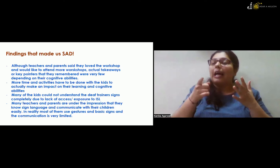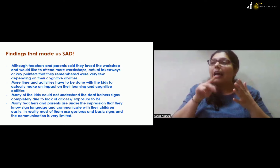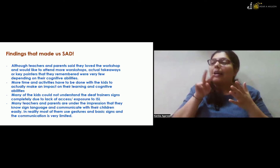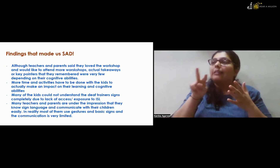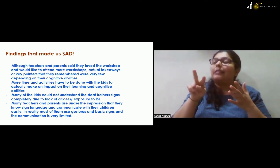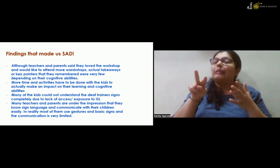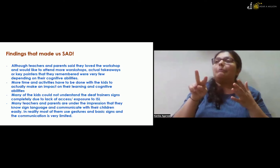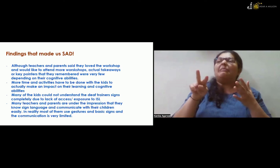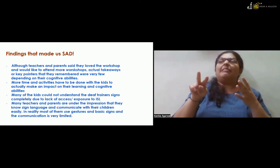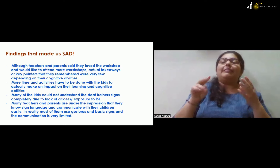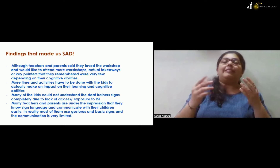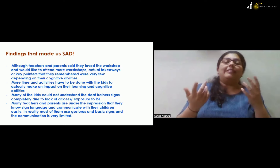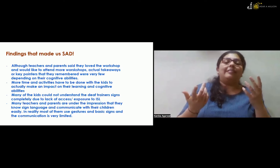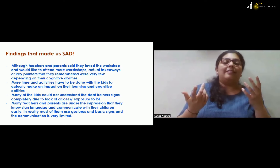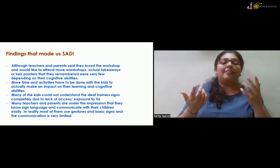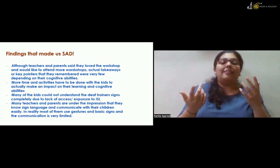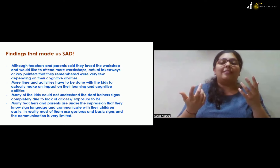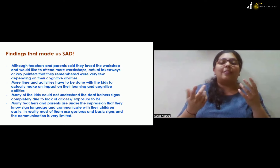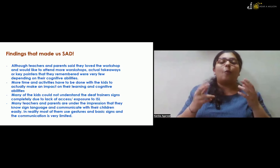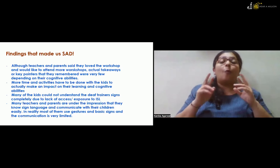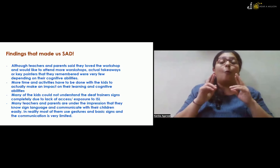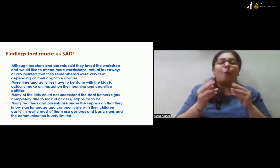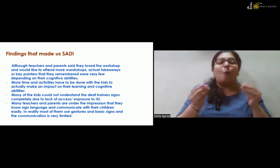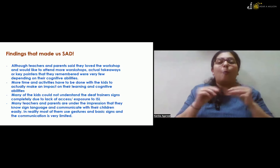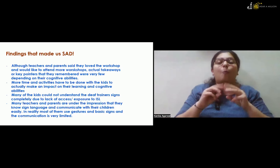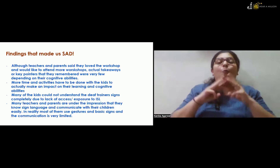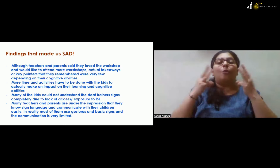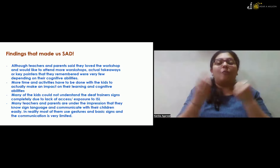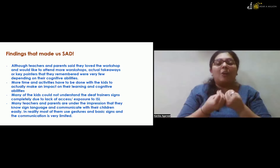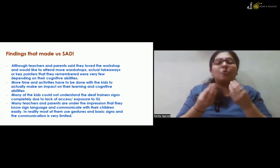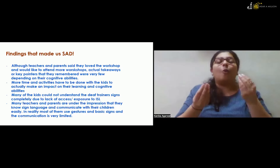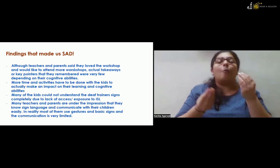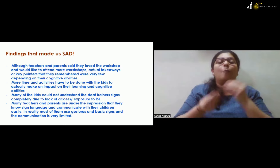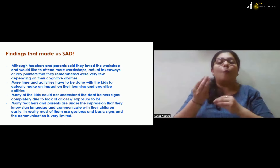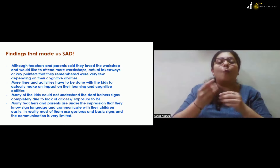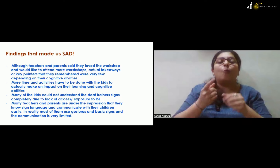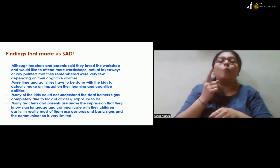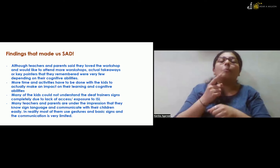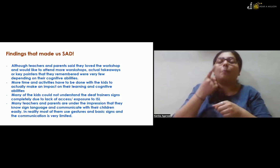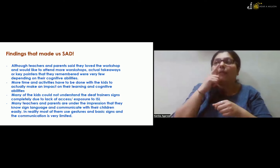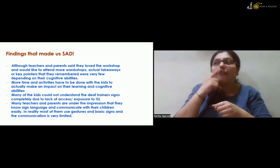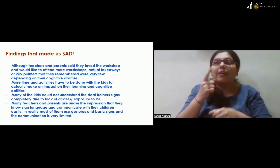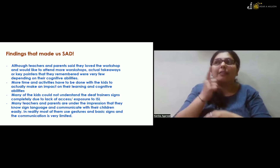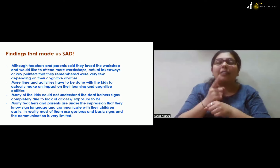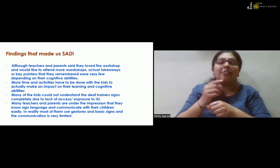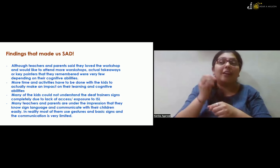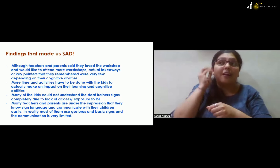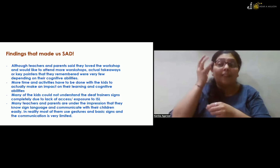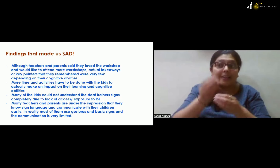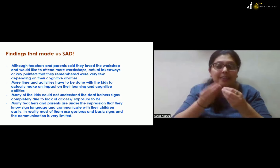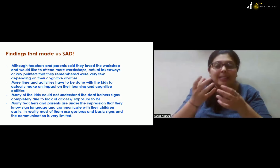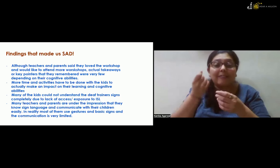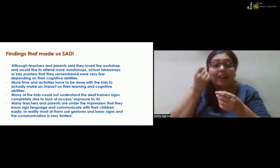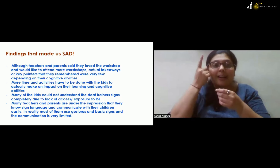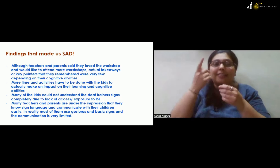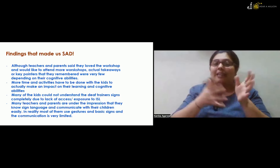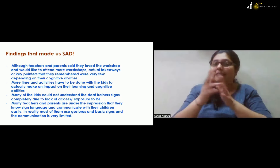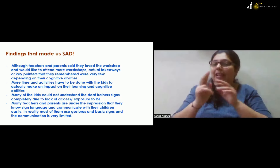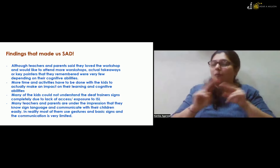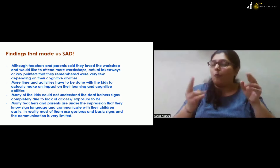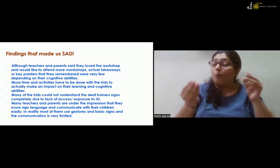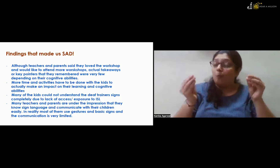they were not so fluent in sign language. And the deaf kids also are suffering because they are not happy with the kind of ISL their parents and the